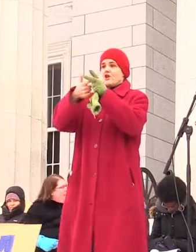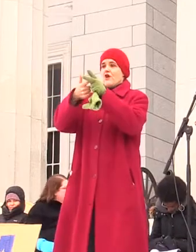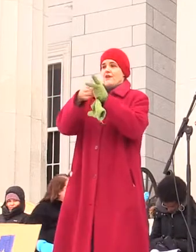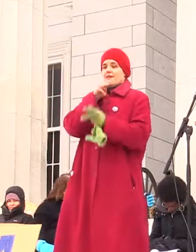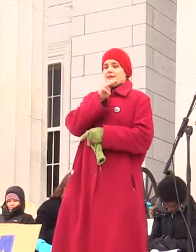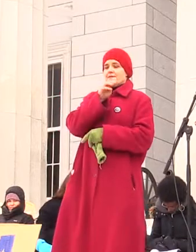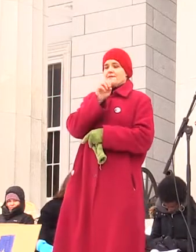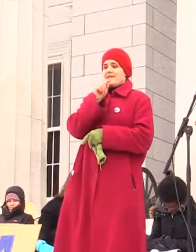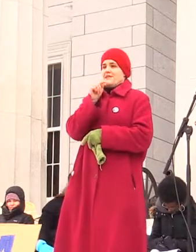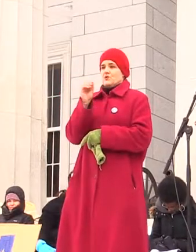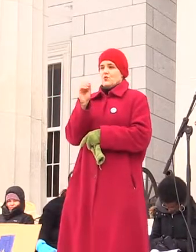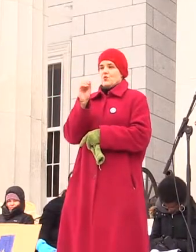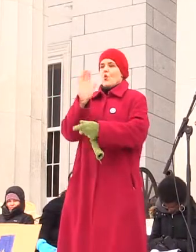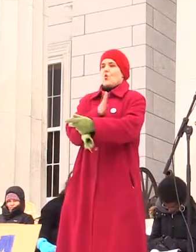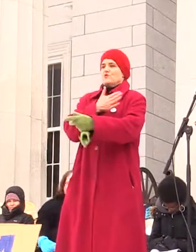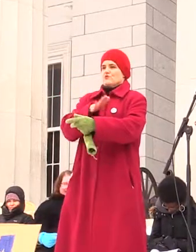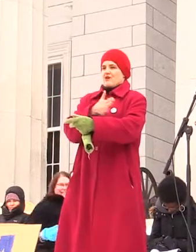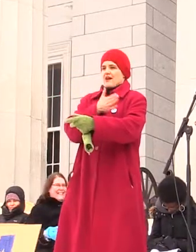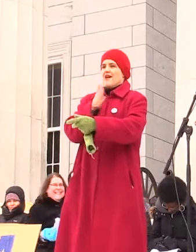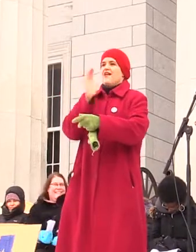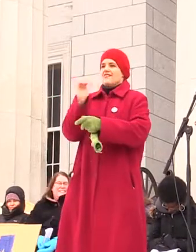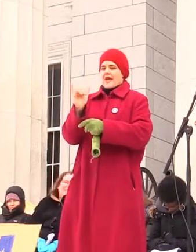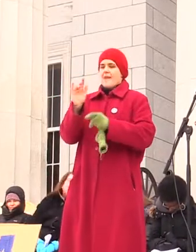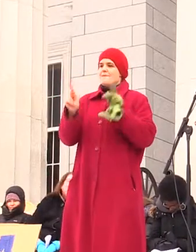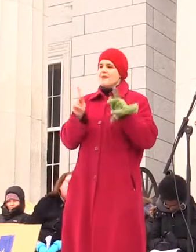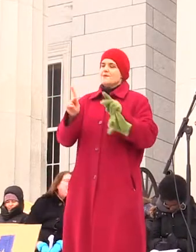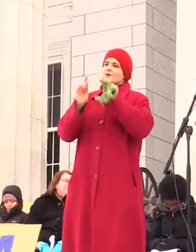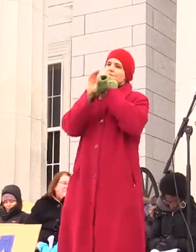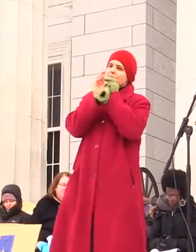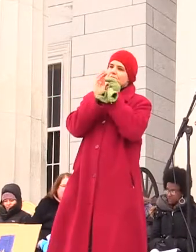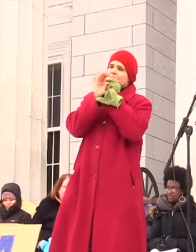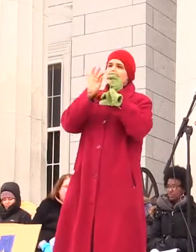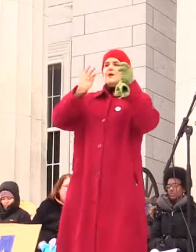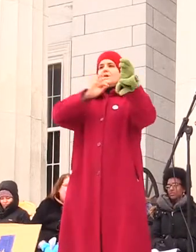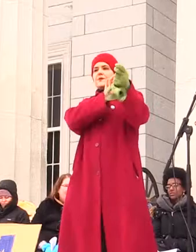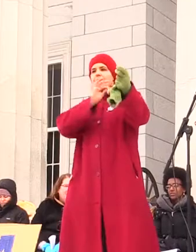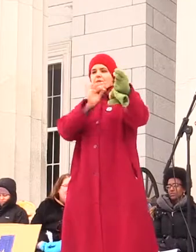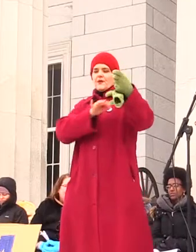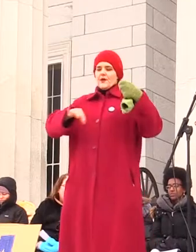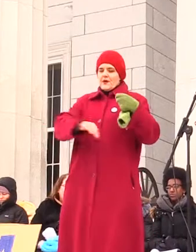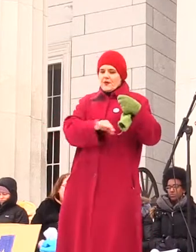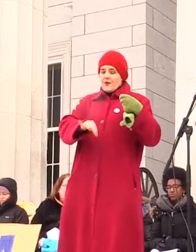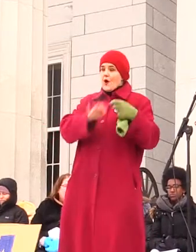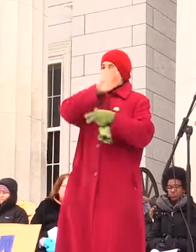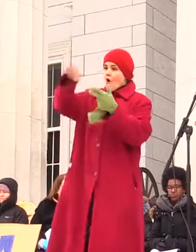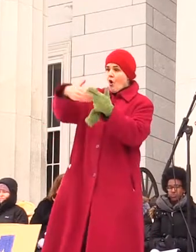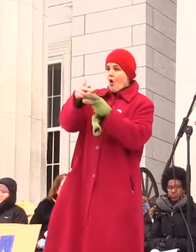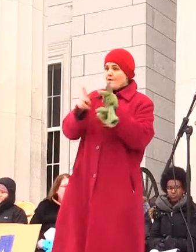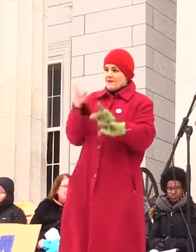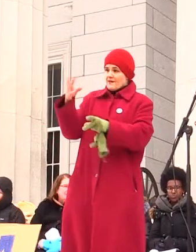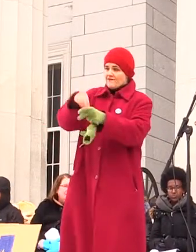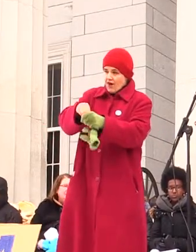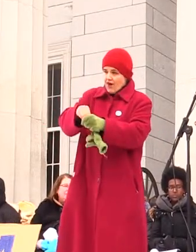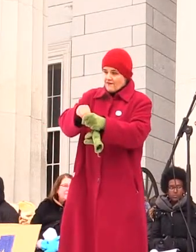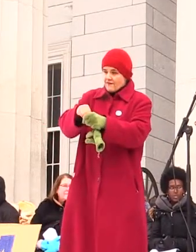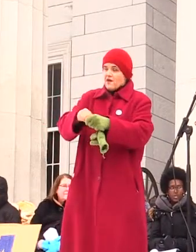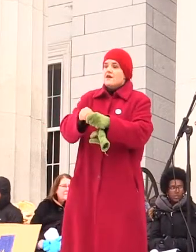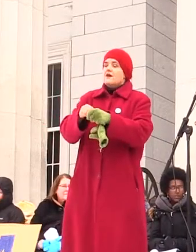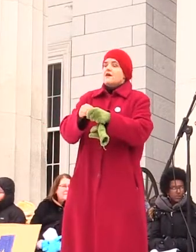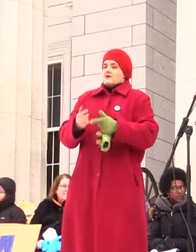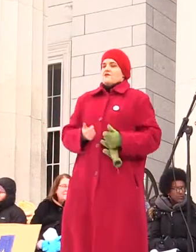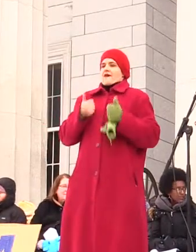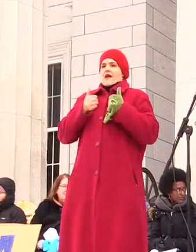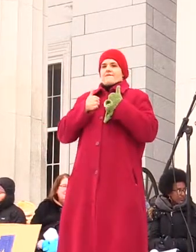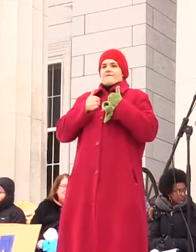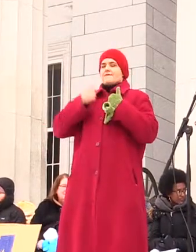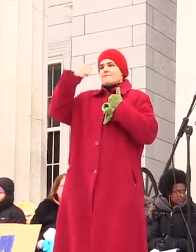world's only classical music organization created for individuals living with mental illness and the people who support them. Over the